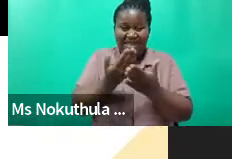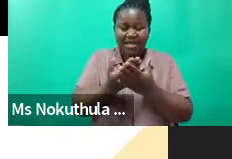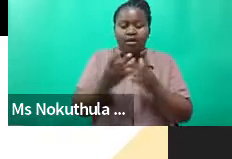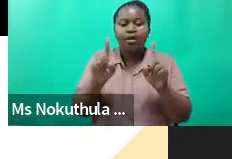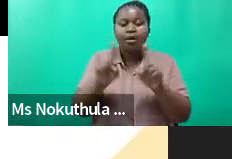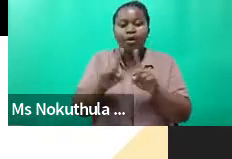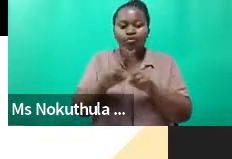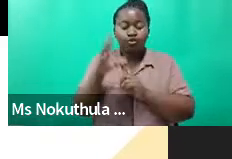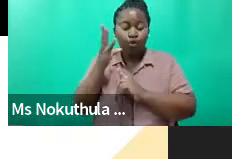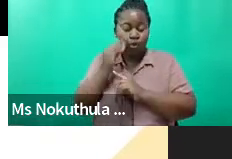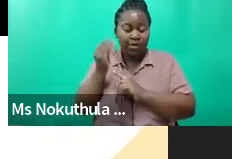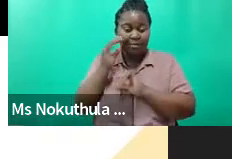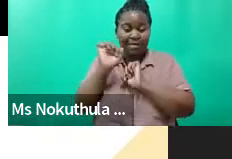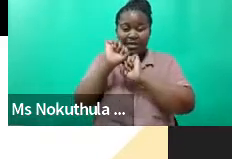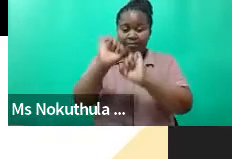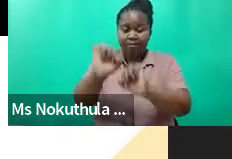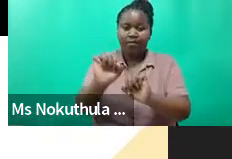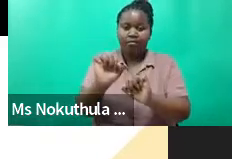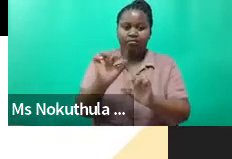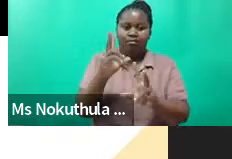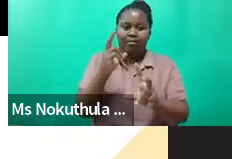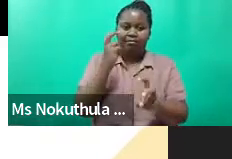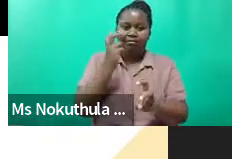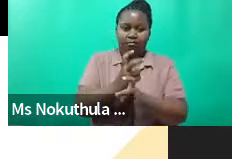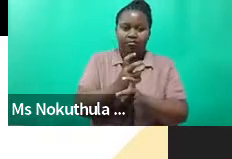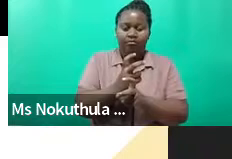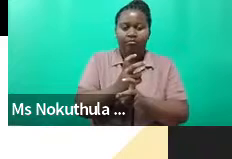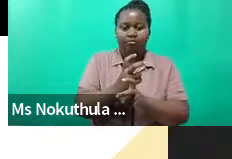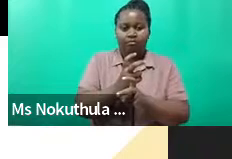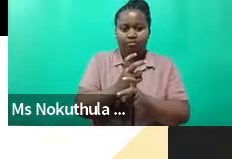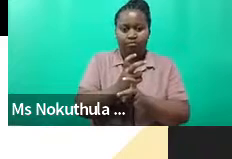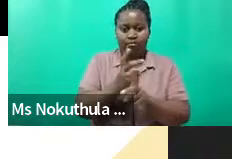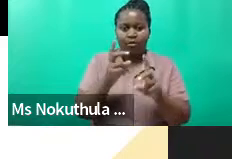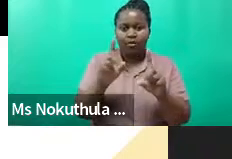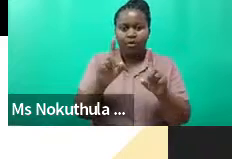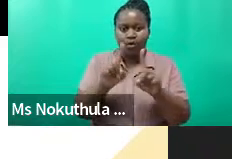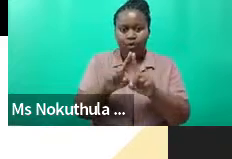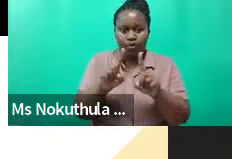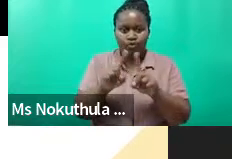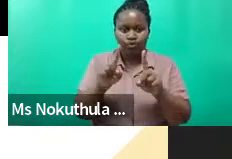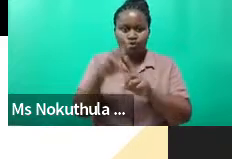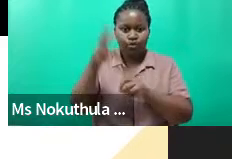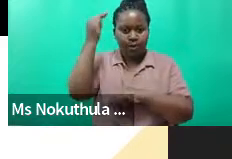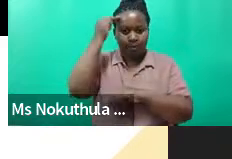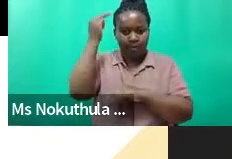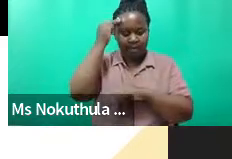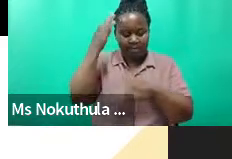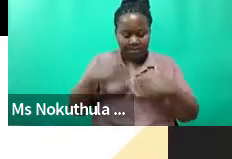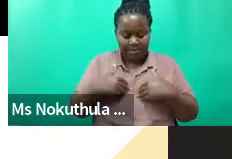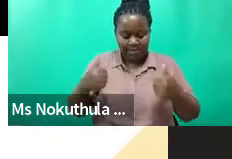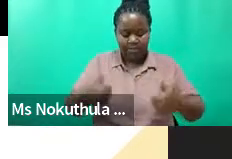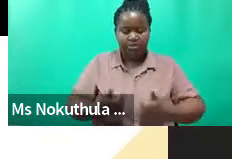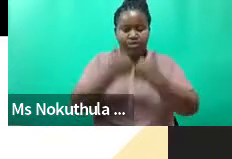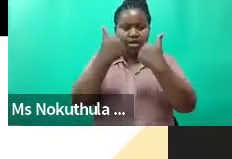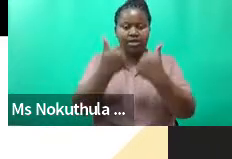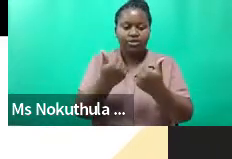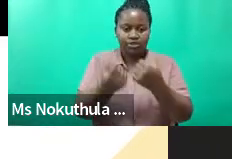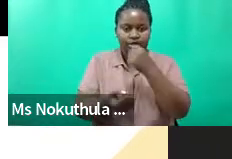be extreme to the extent that burnout can occur, and mental health challenges and crises can also occur.